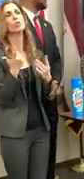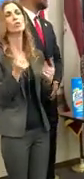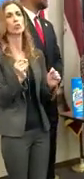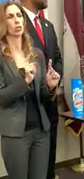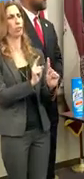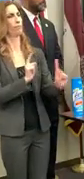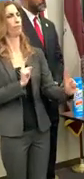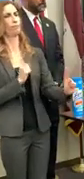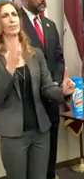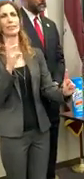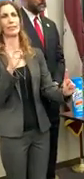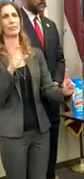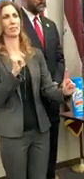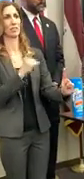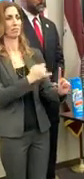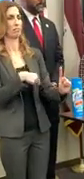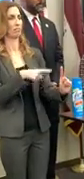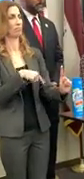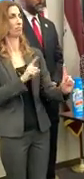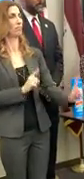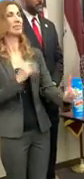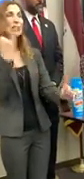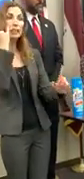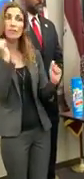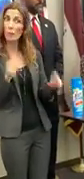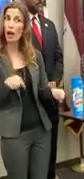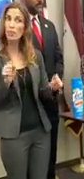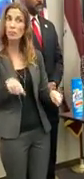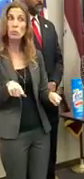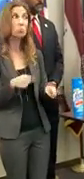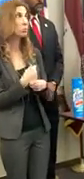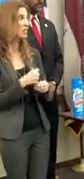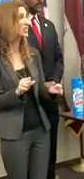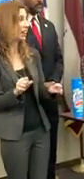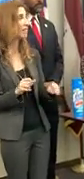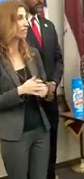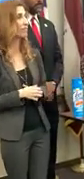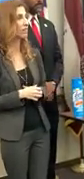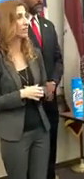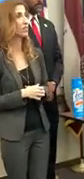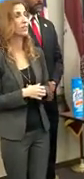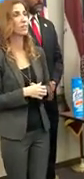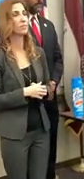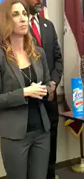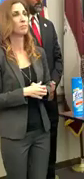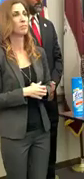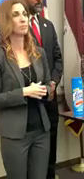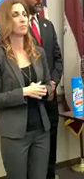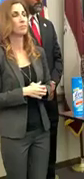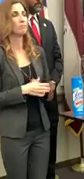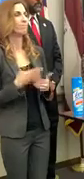stay 6 feet apart if that's possible. That's a pretty safe distance to not actually